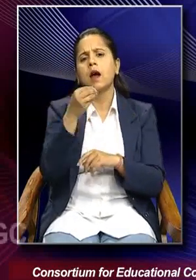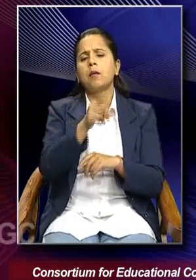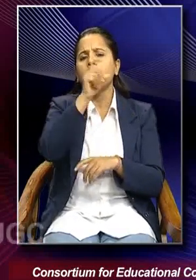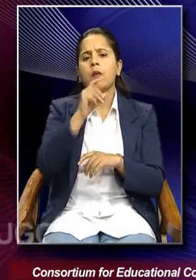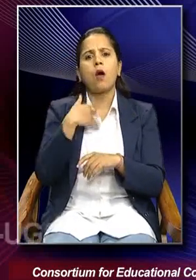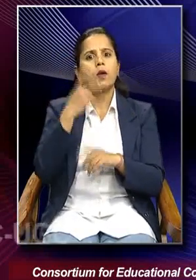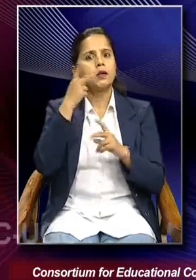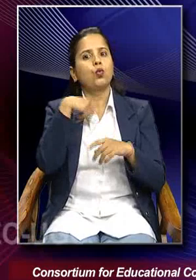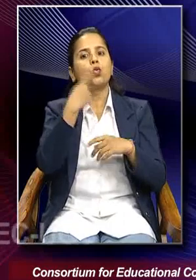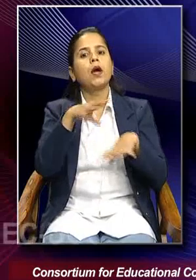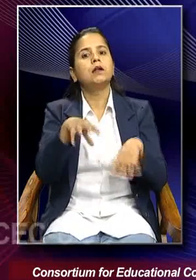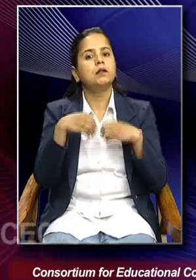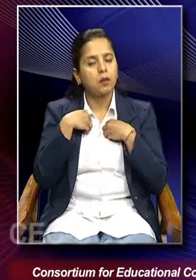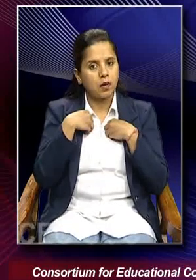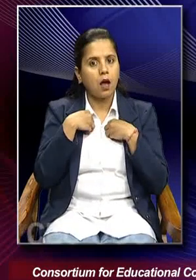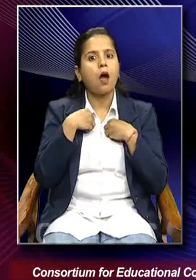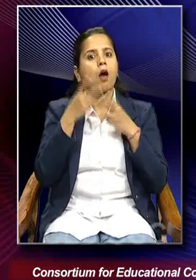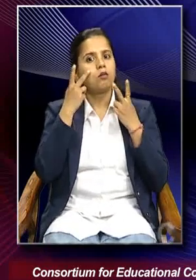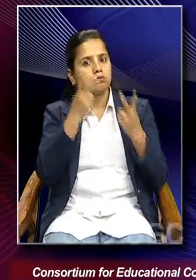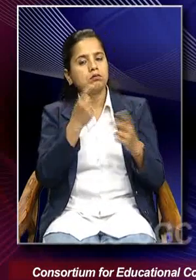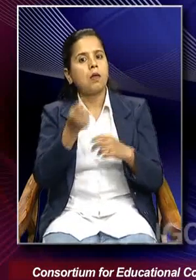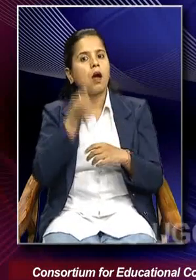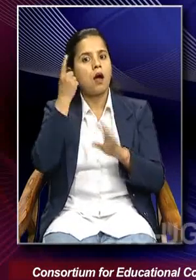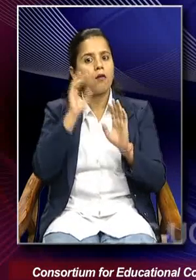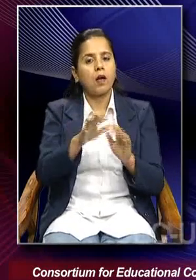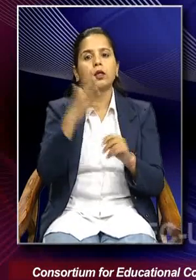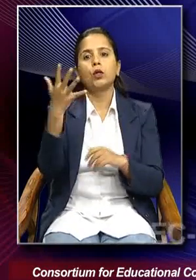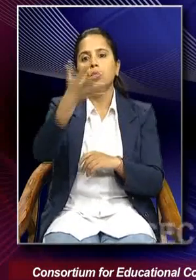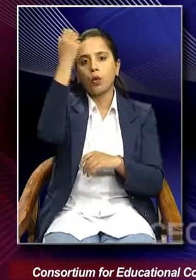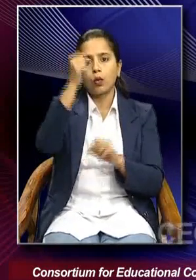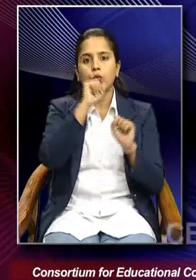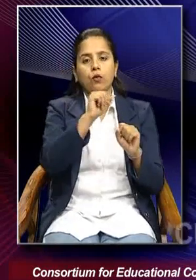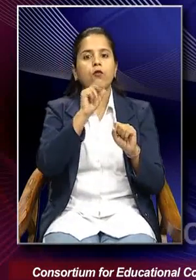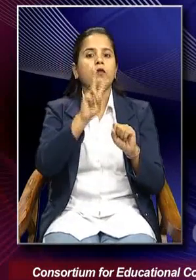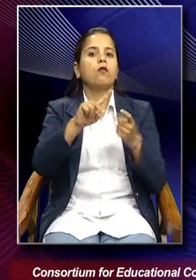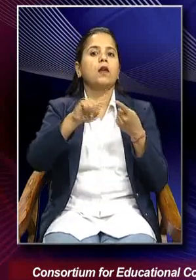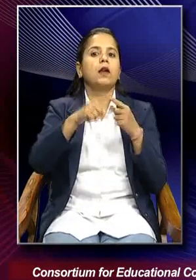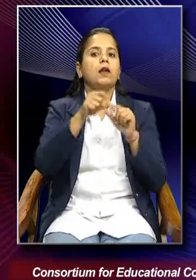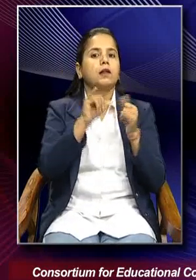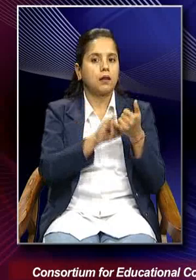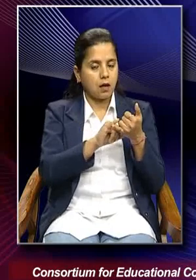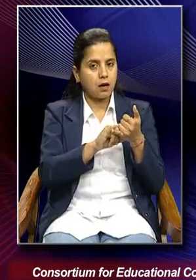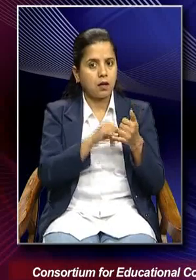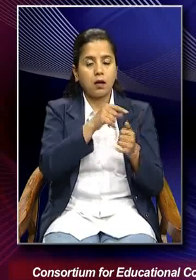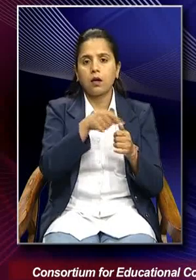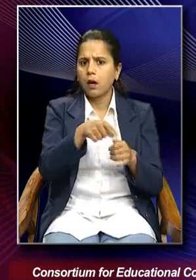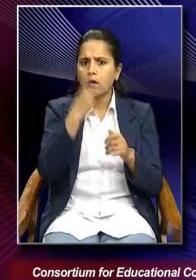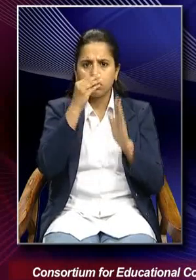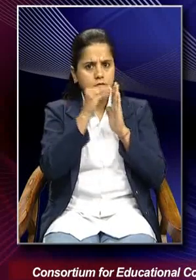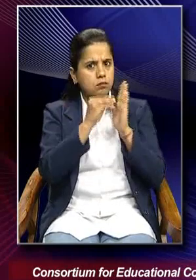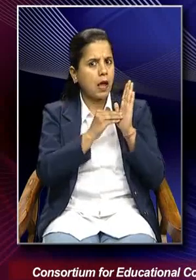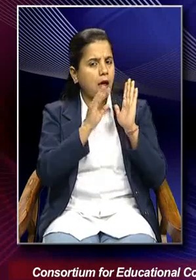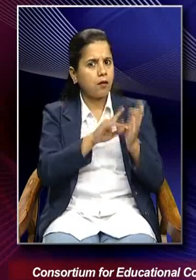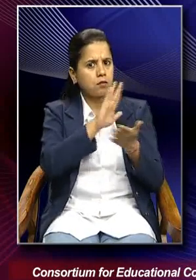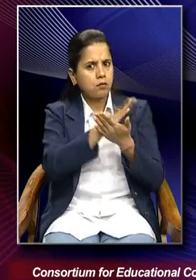who accepts and acknowledges the authority of Vedas. It denotes